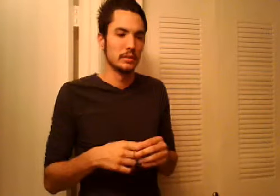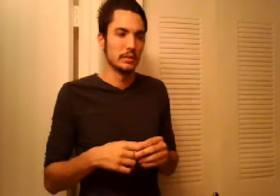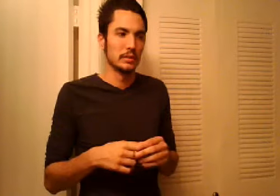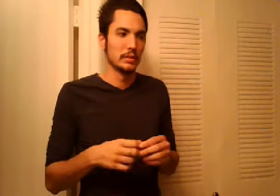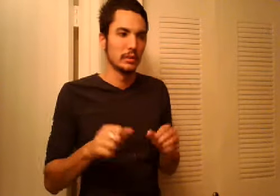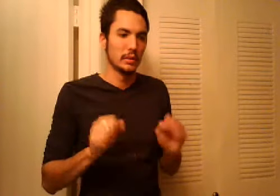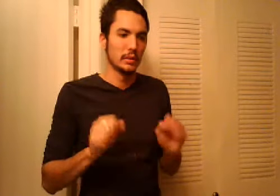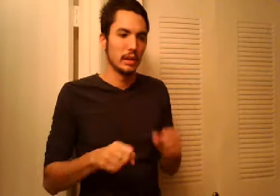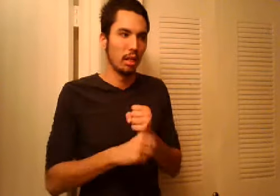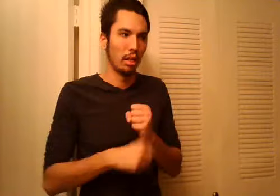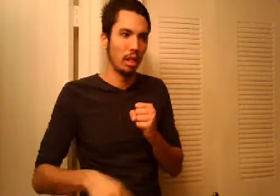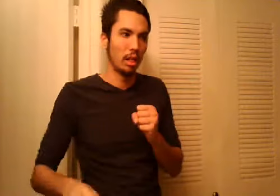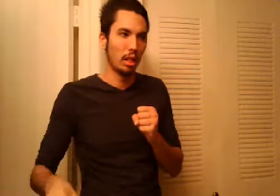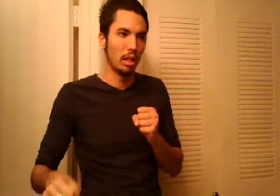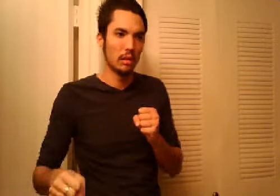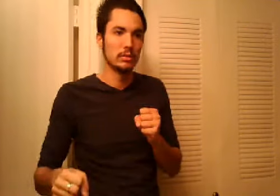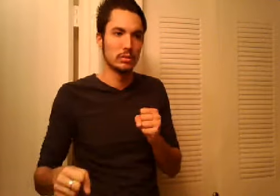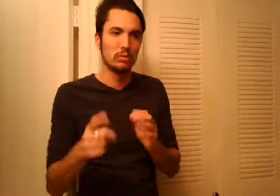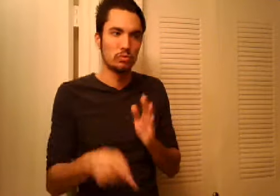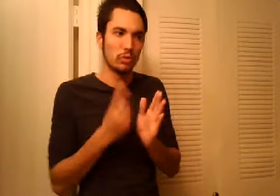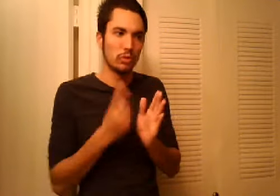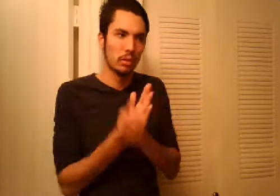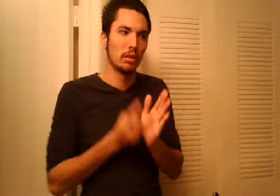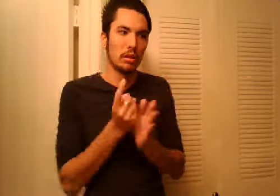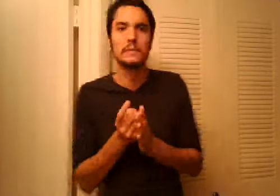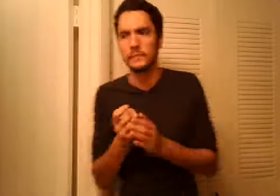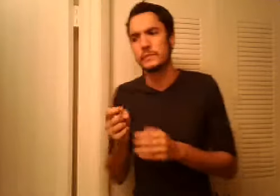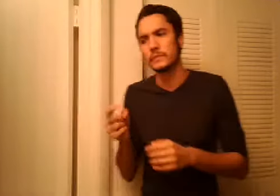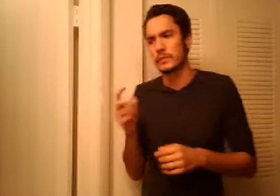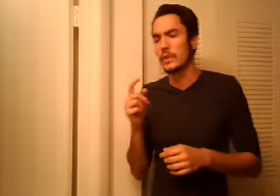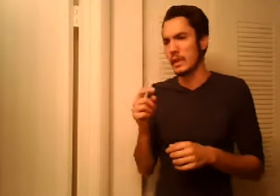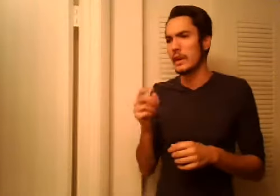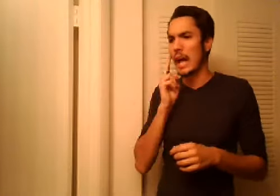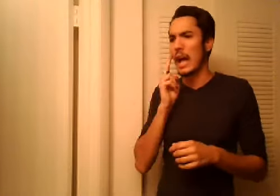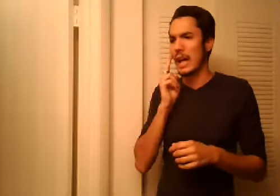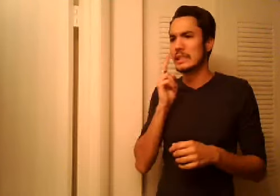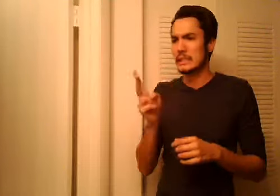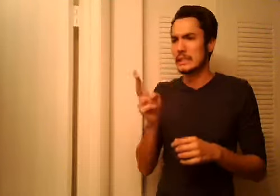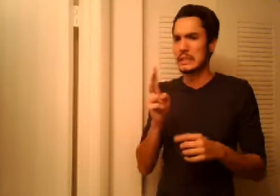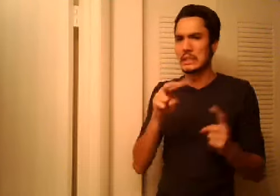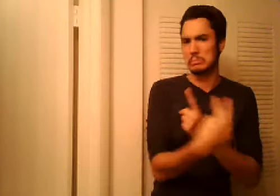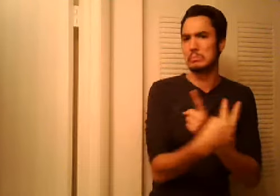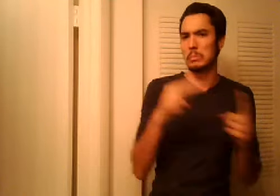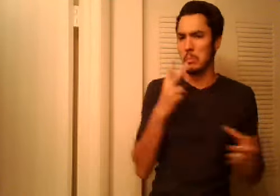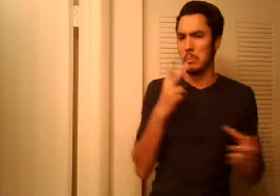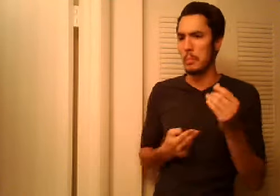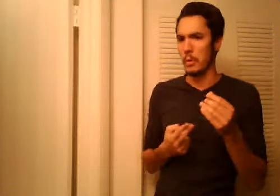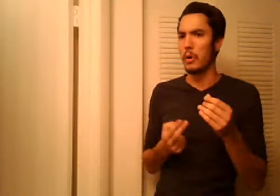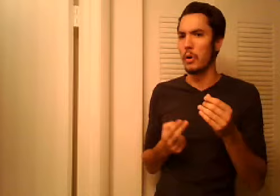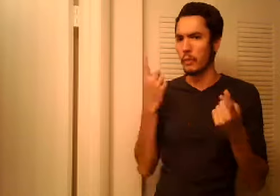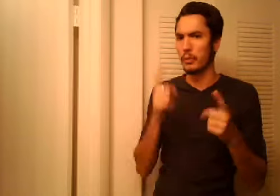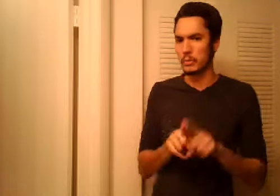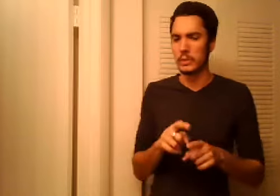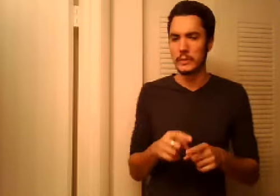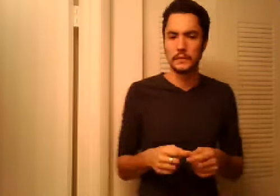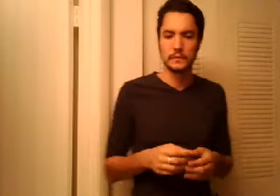Yeah, but the point is that her response was not, they already receive a particular form of compensation. Her response was